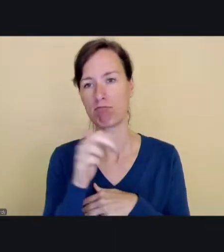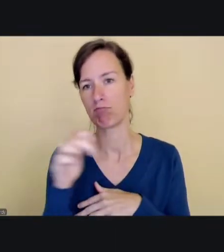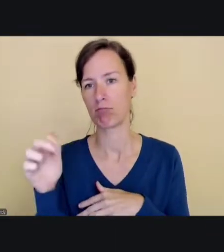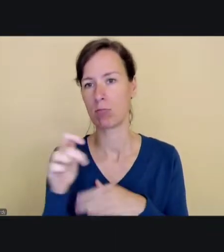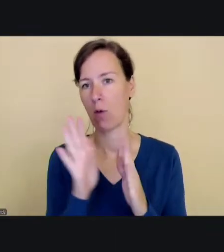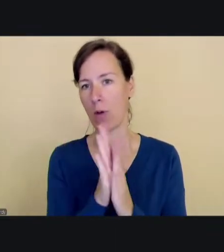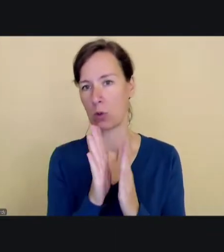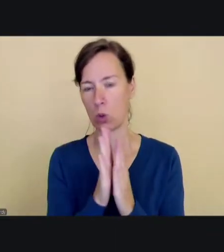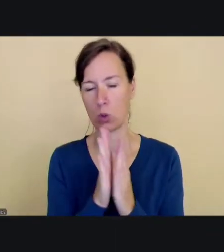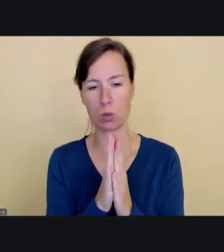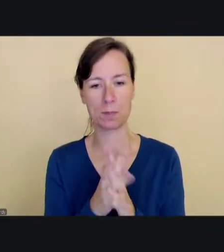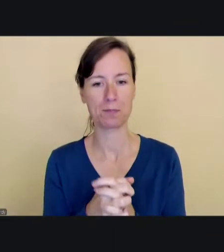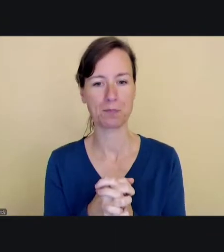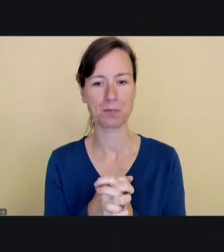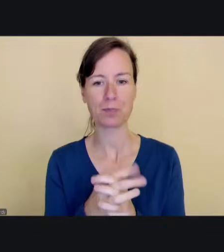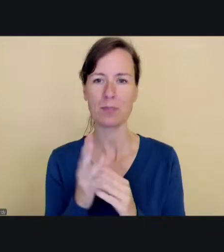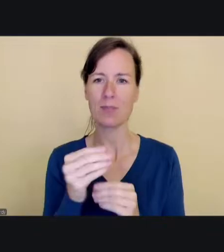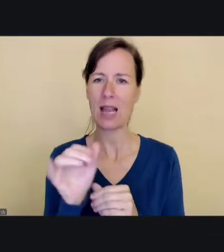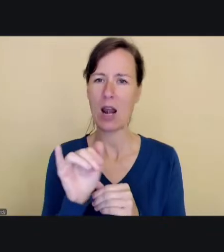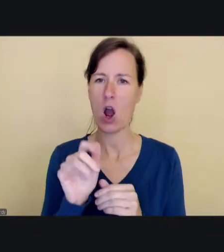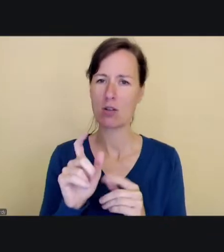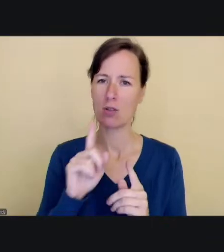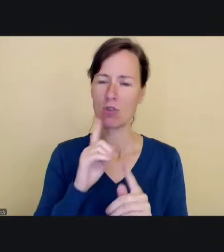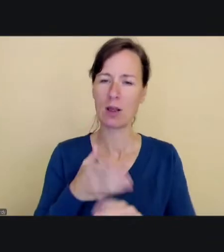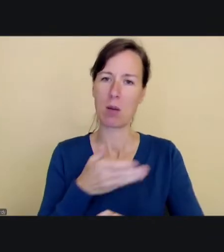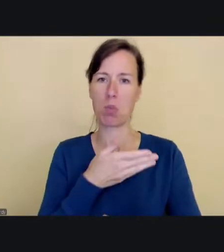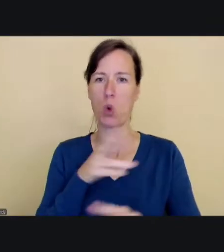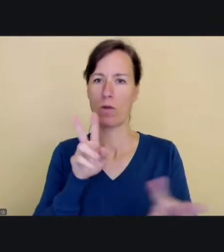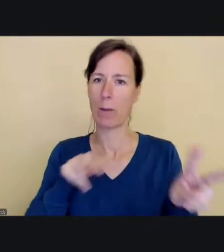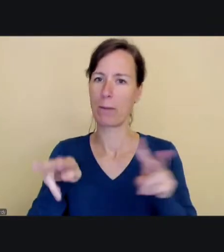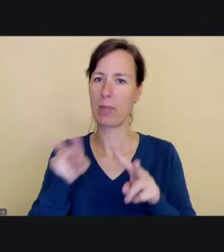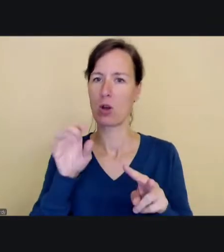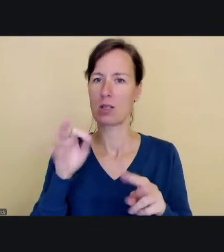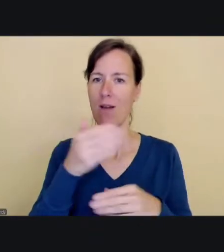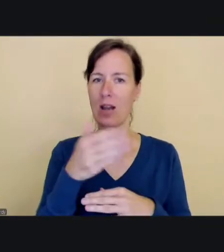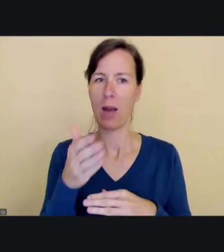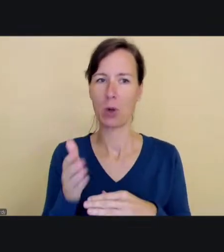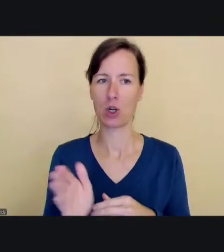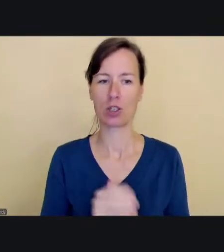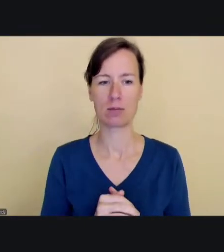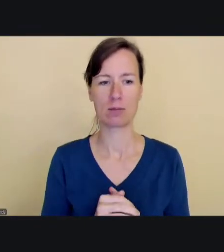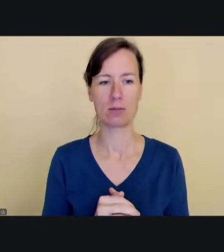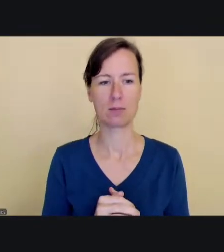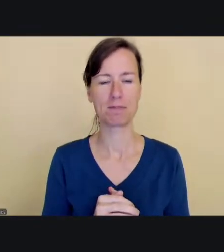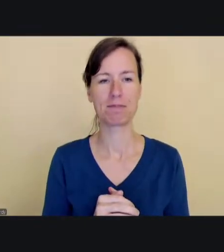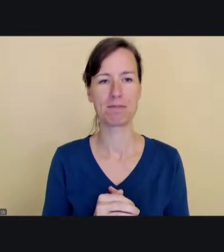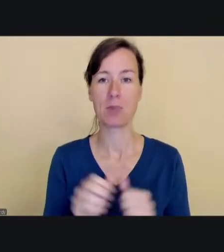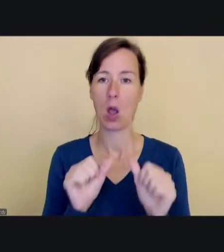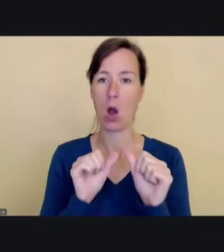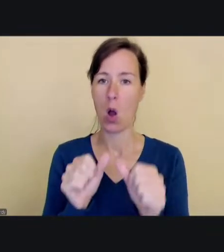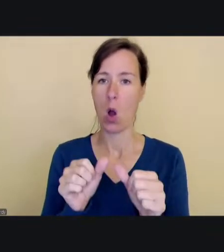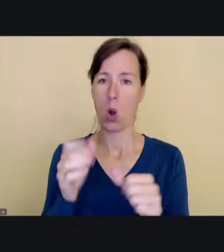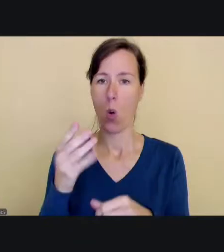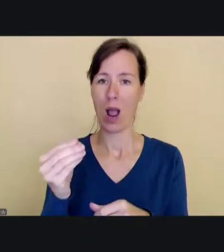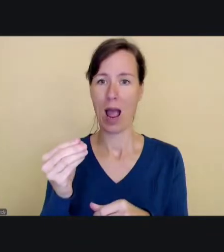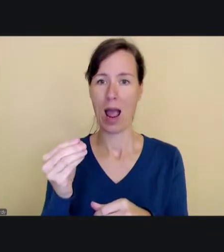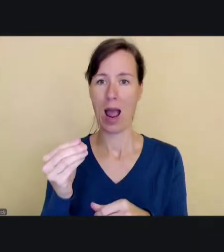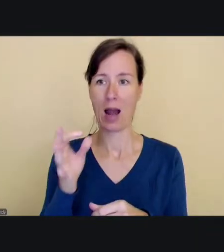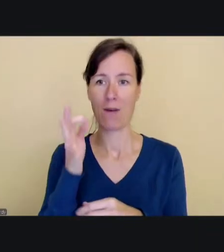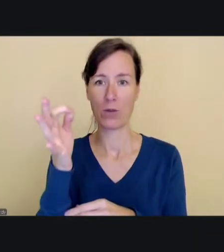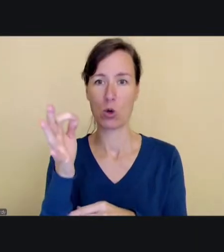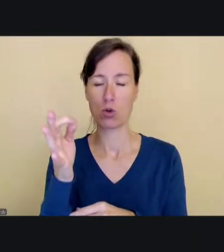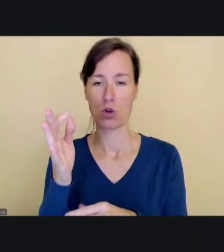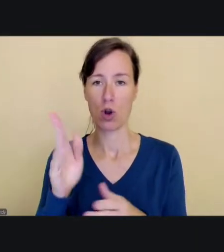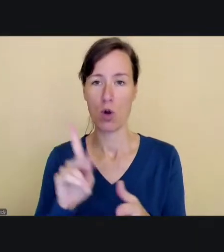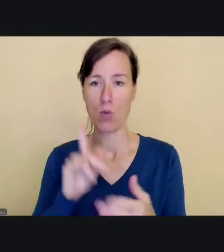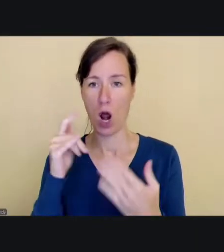and appearance of the neighborhood. Ongoing and upcoming projects would be street maintenance. They're